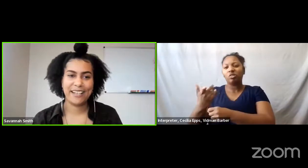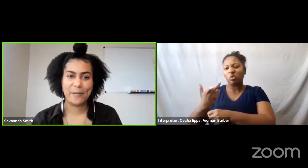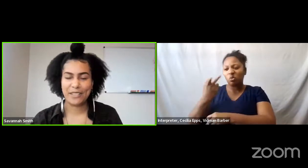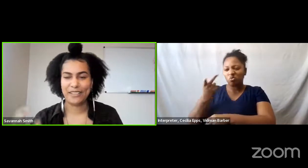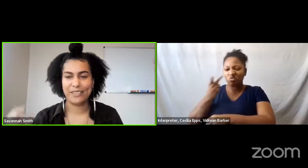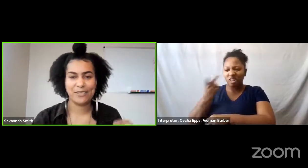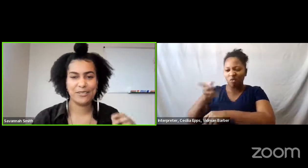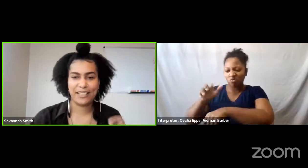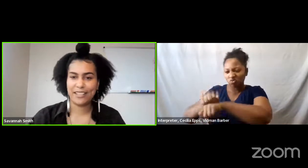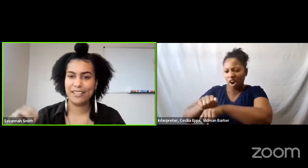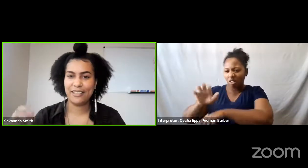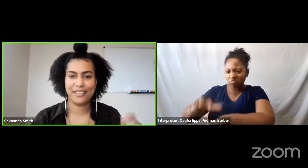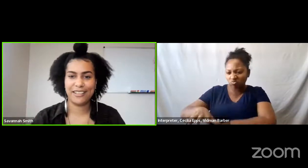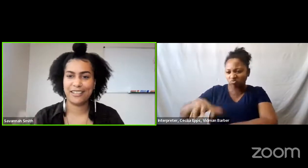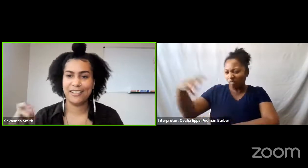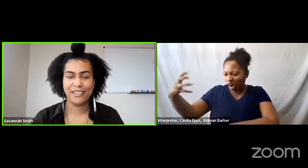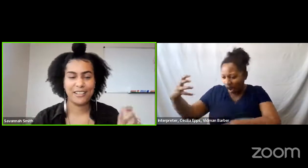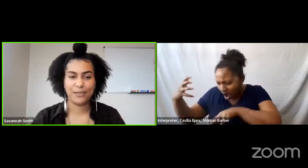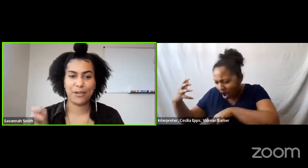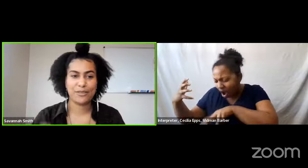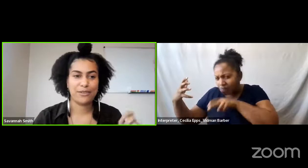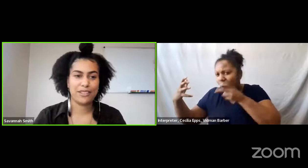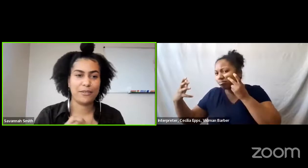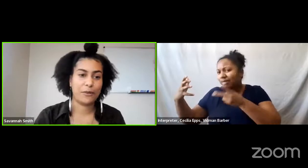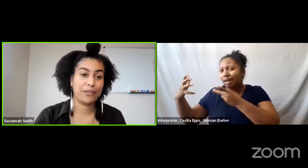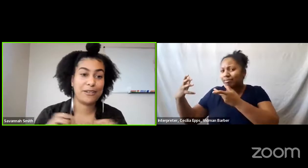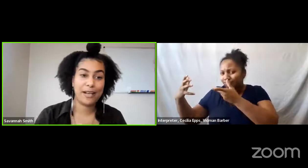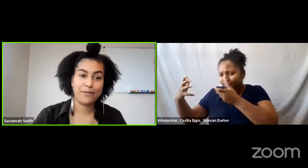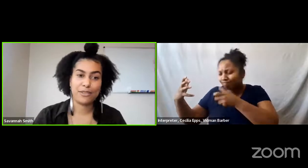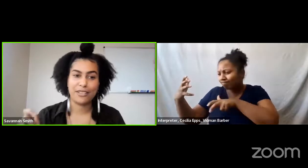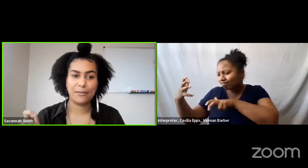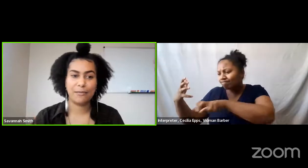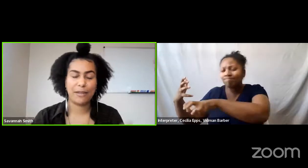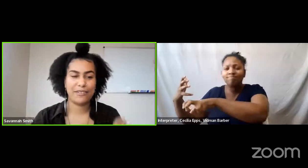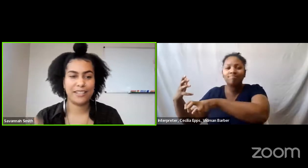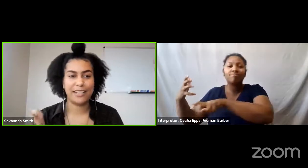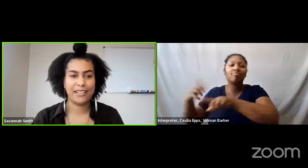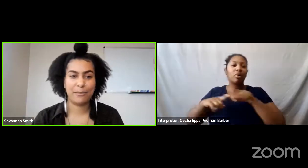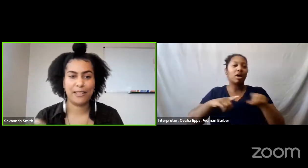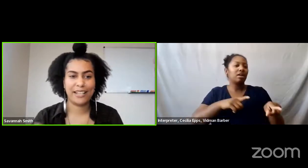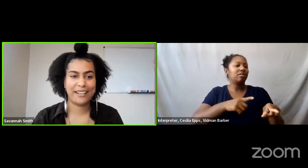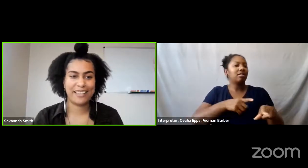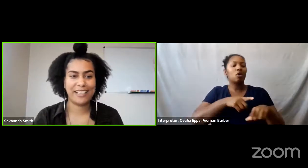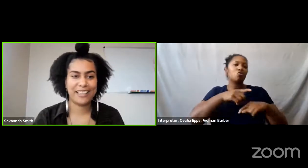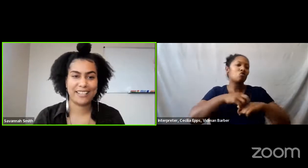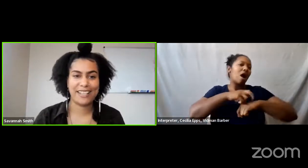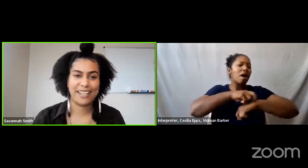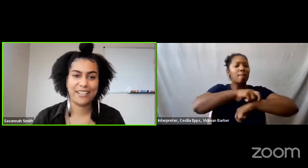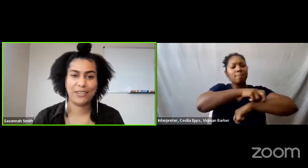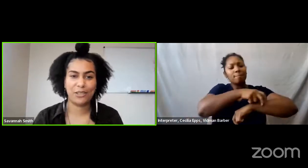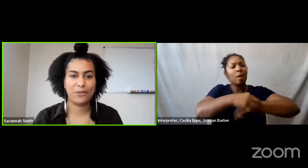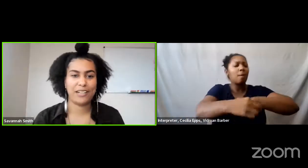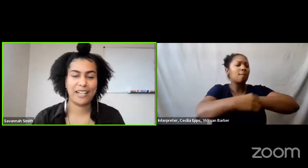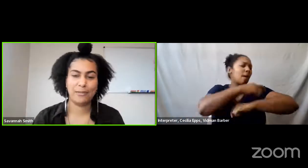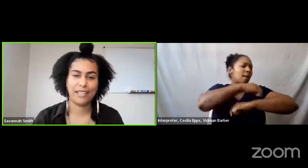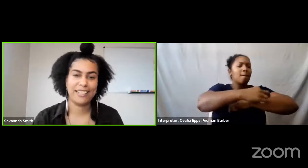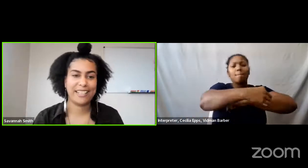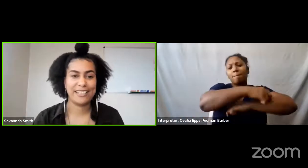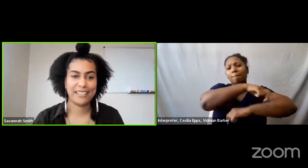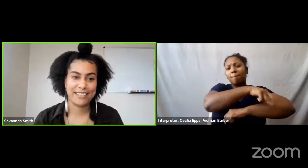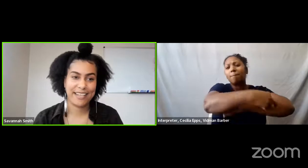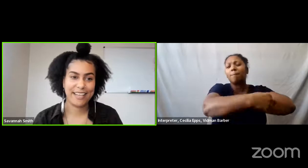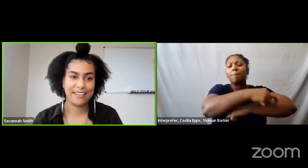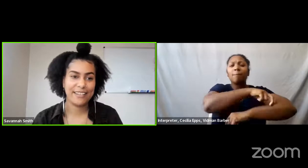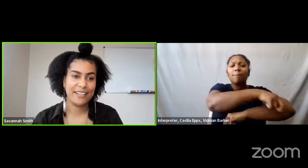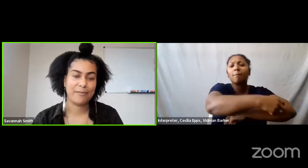But here in Costa Rica, the rocks were just, or the crabs were just bouncing up and down, in and out of the sand, all over, kind of